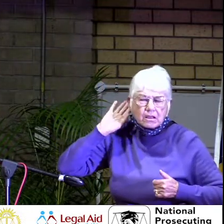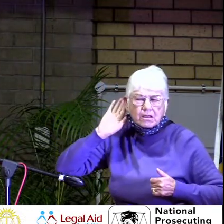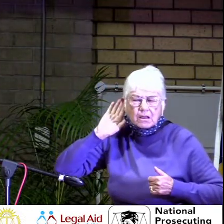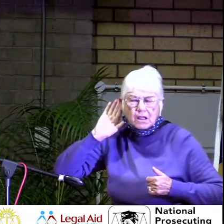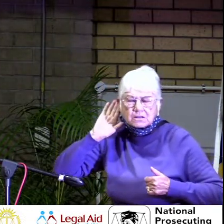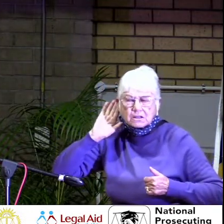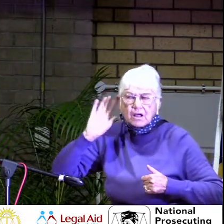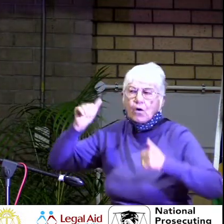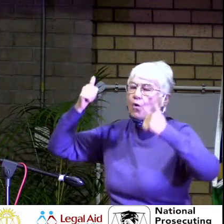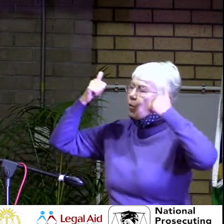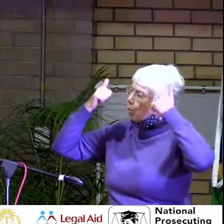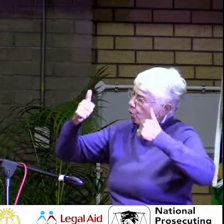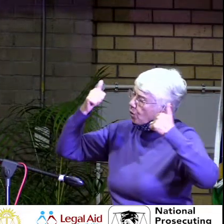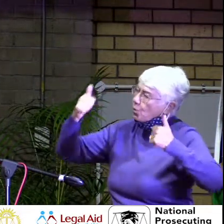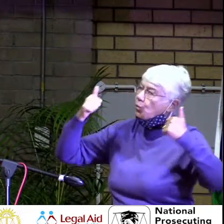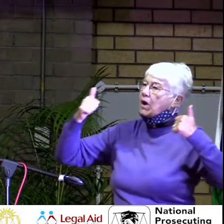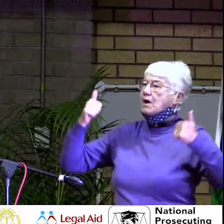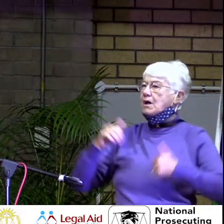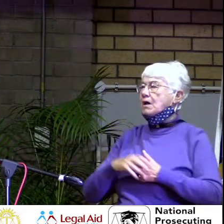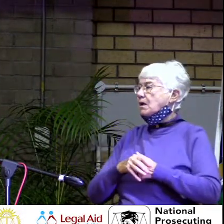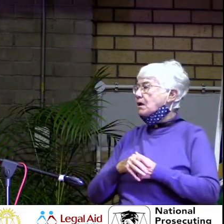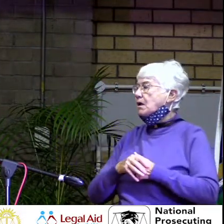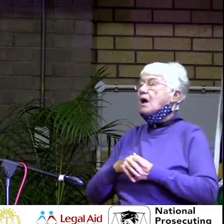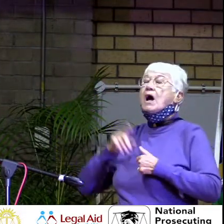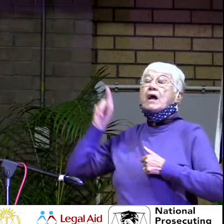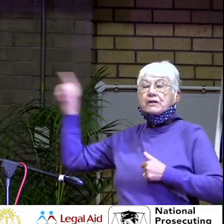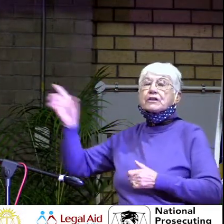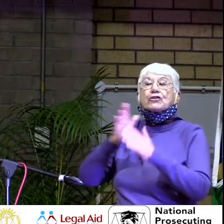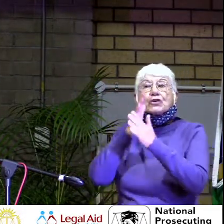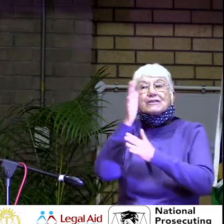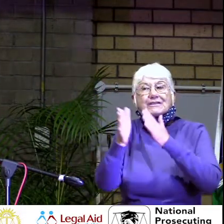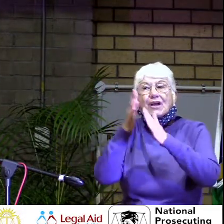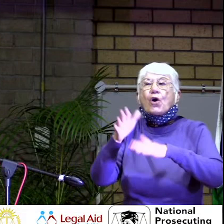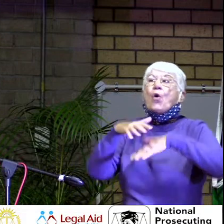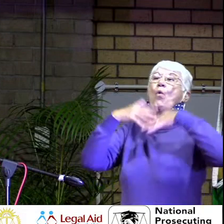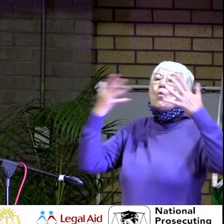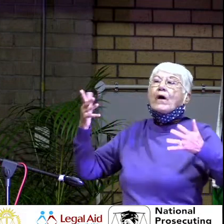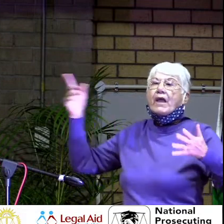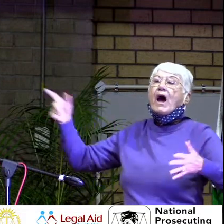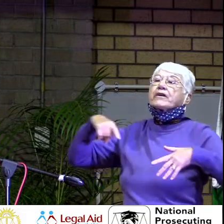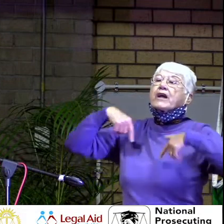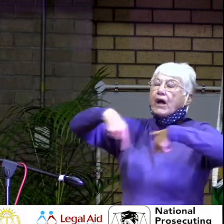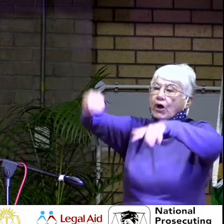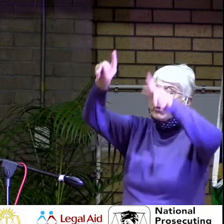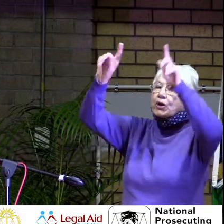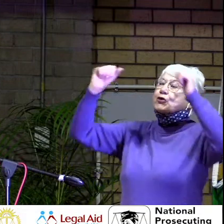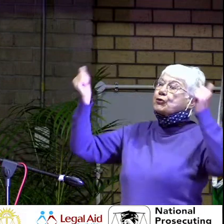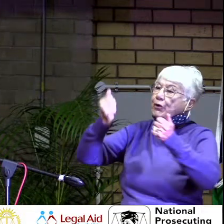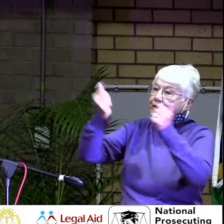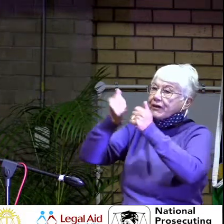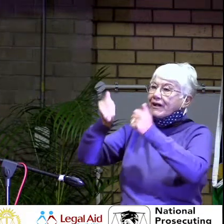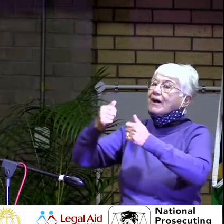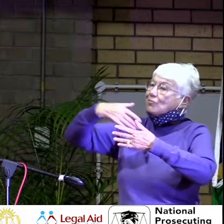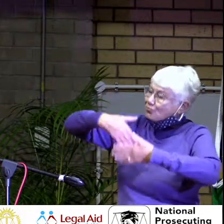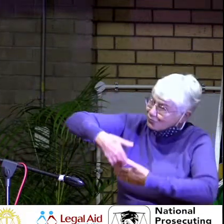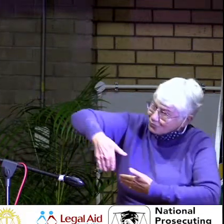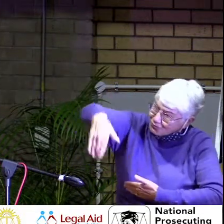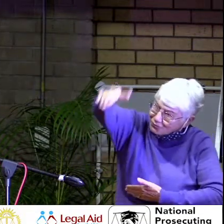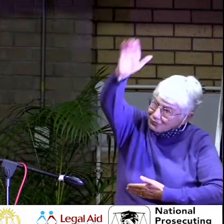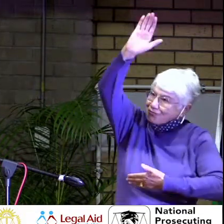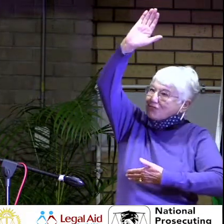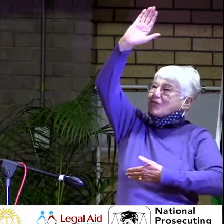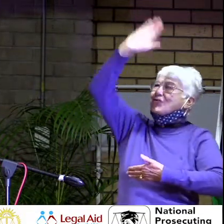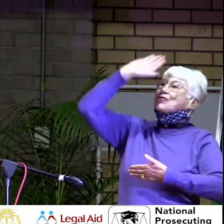be talking to what we are going to do, the laws that have already been passed to protect women in